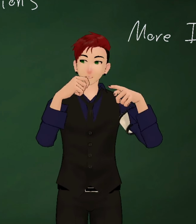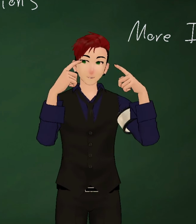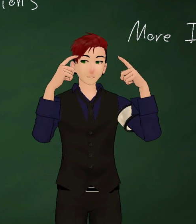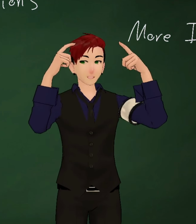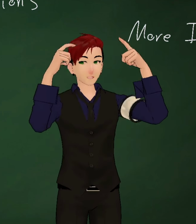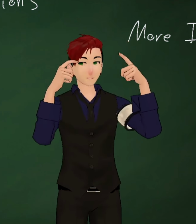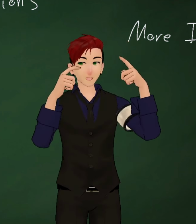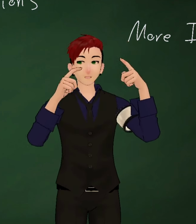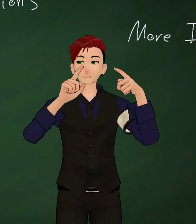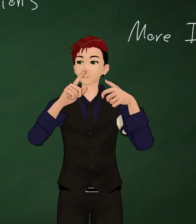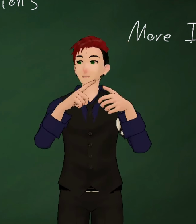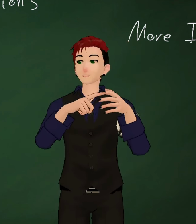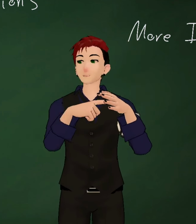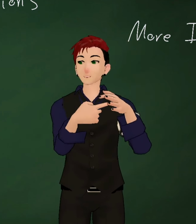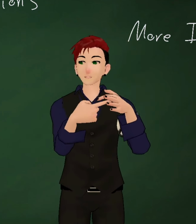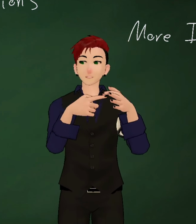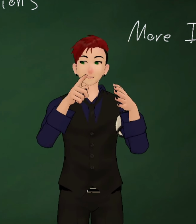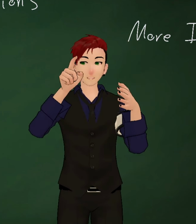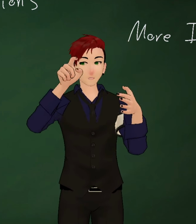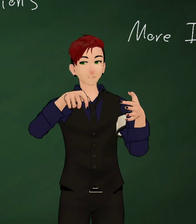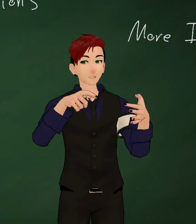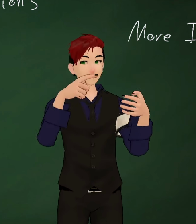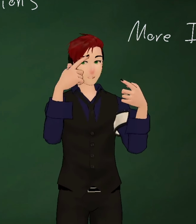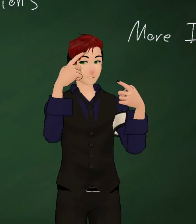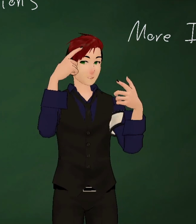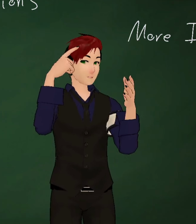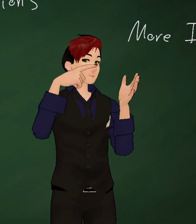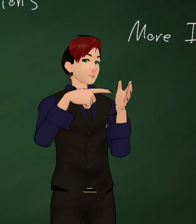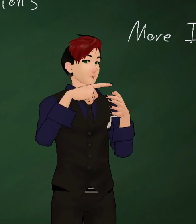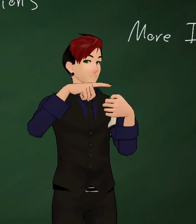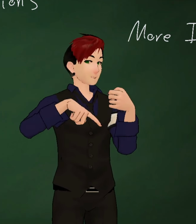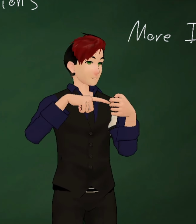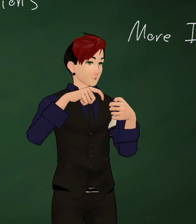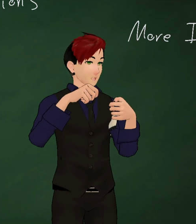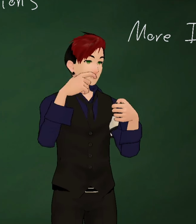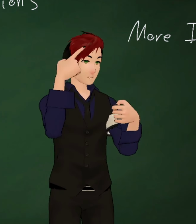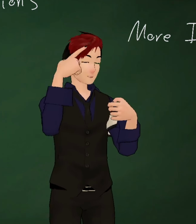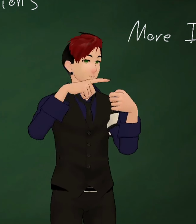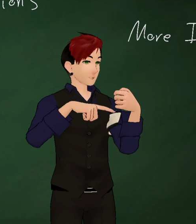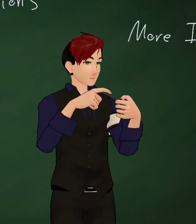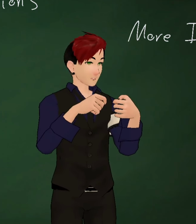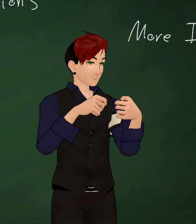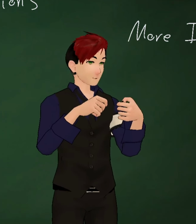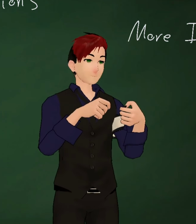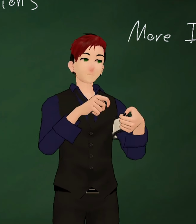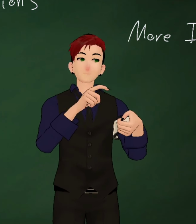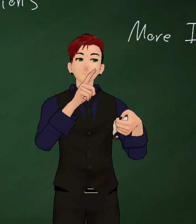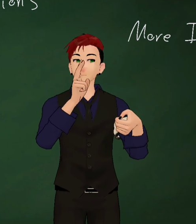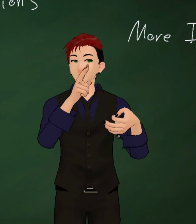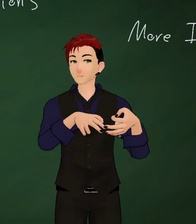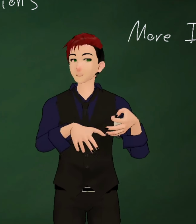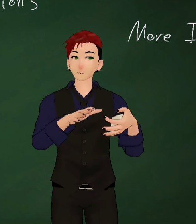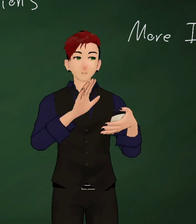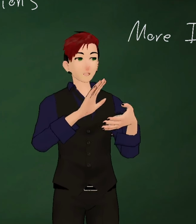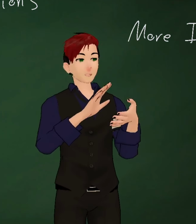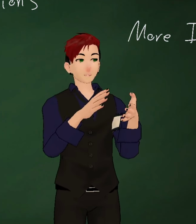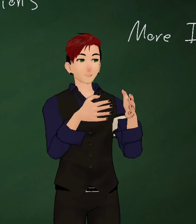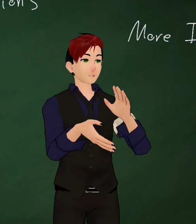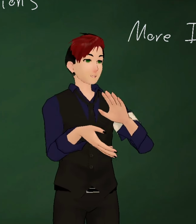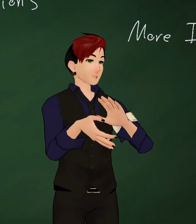these eyebrows is at the very beginning, you have to actually be conscious about it and think about it. After a while, it's going to become